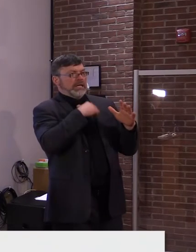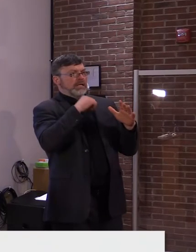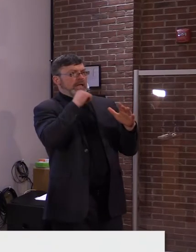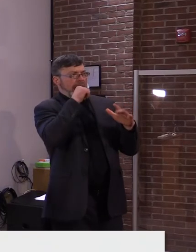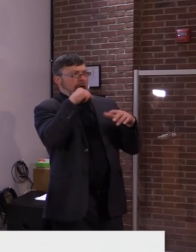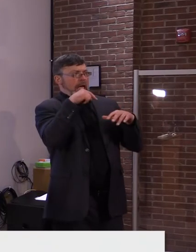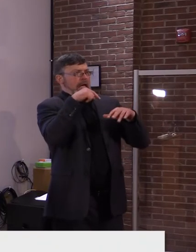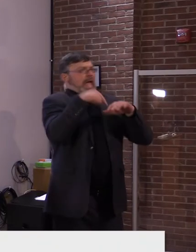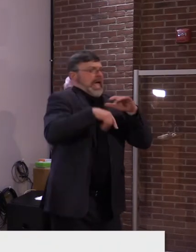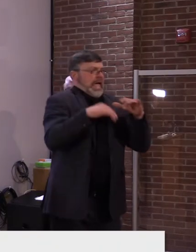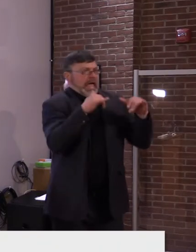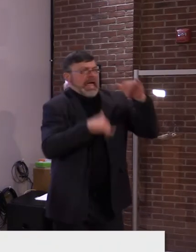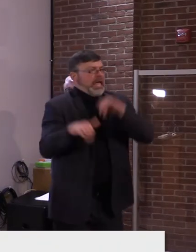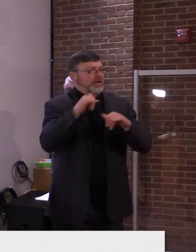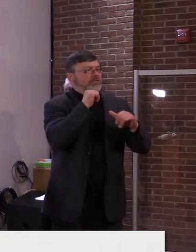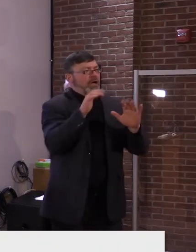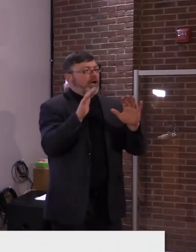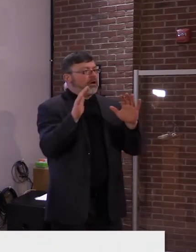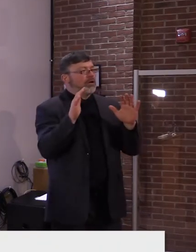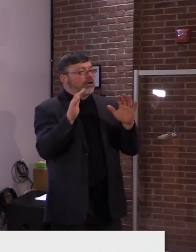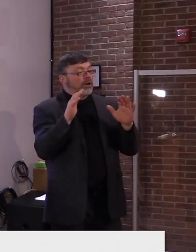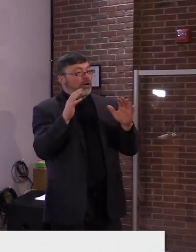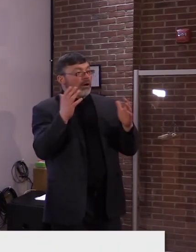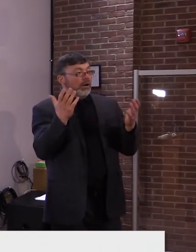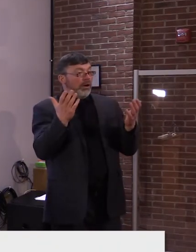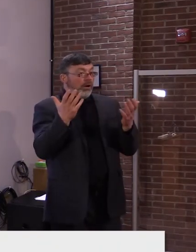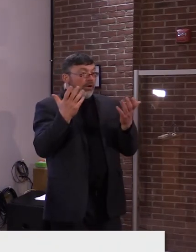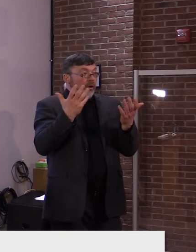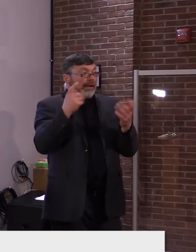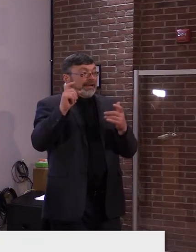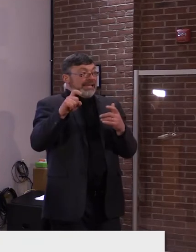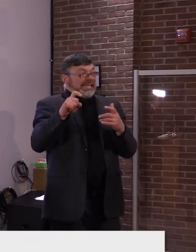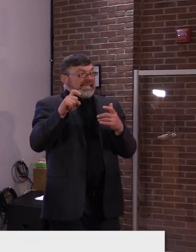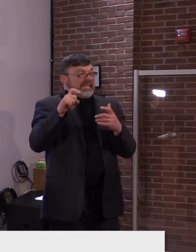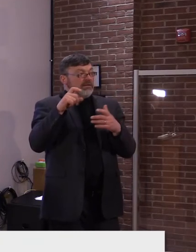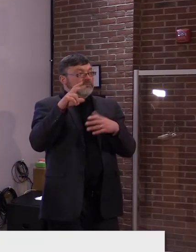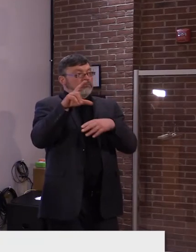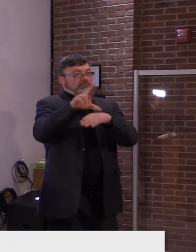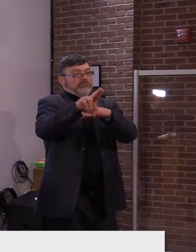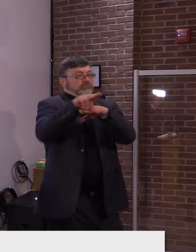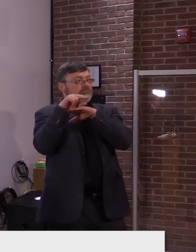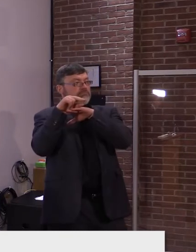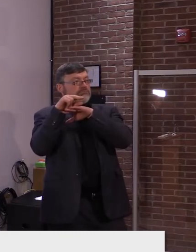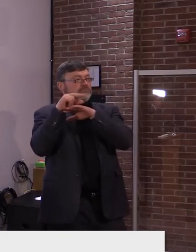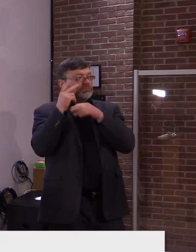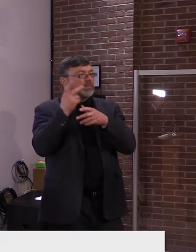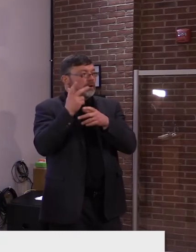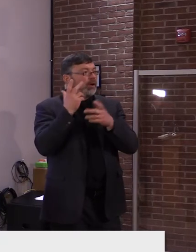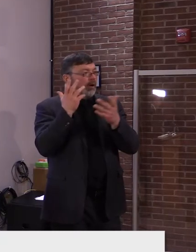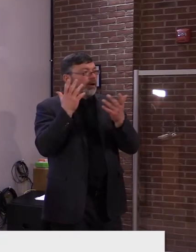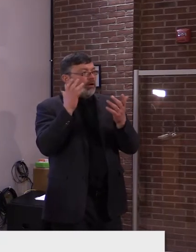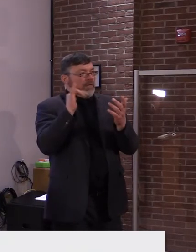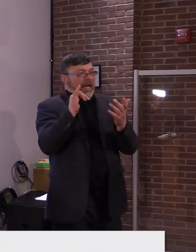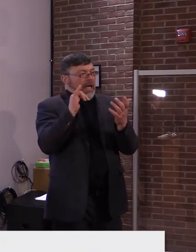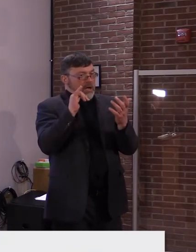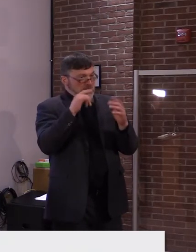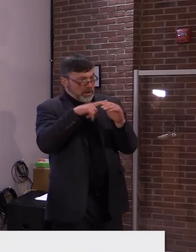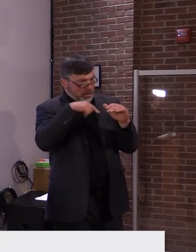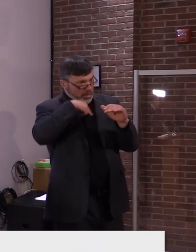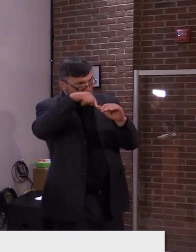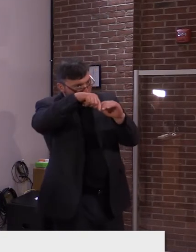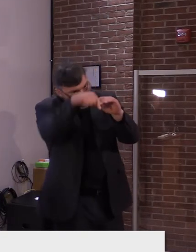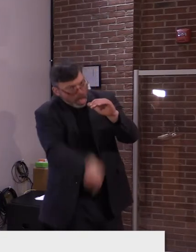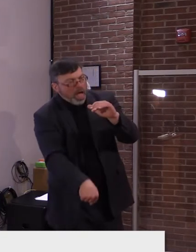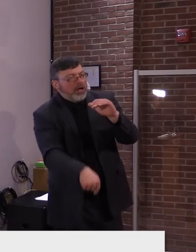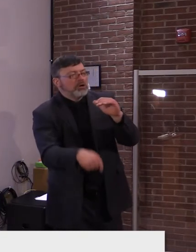take out a loan within 2 months of the pandemic because they were underwater. But we